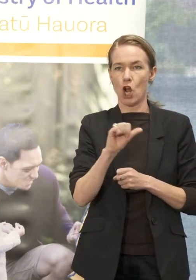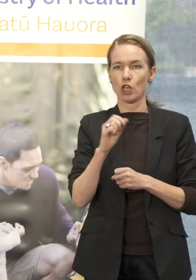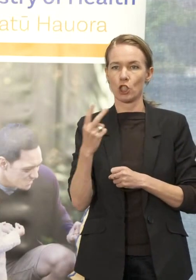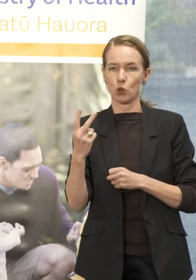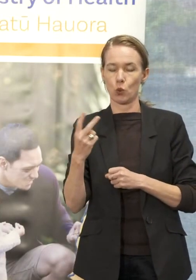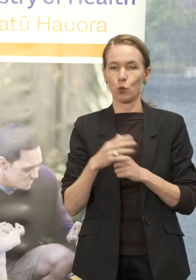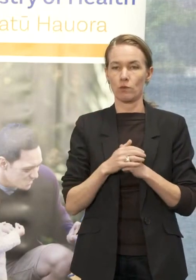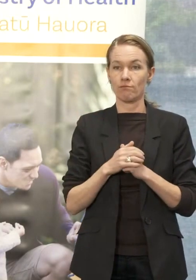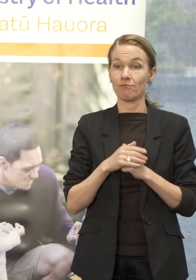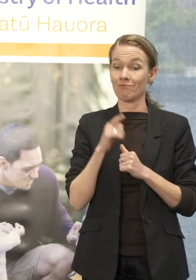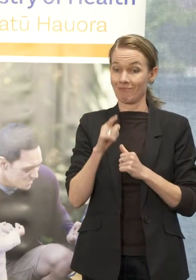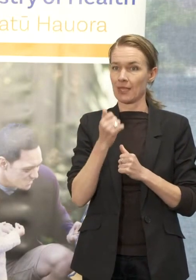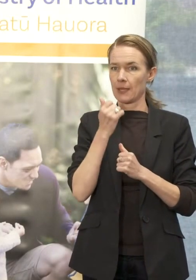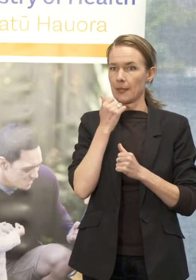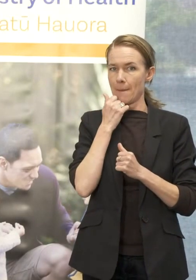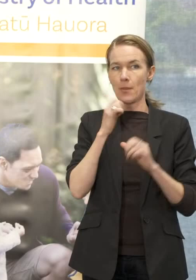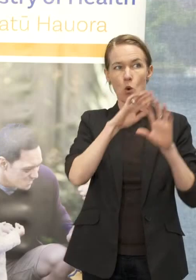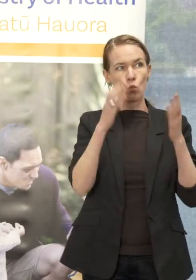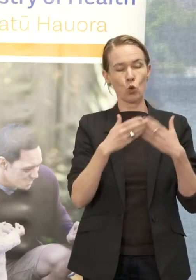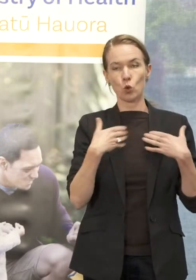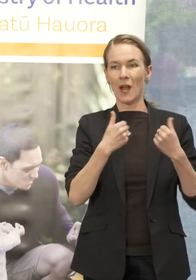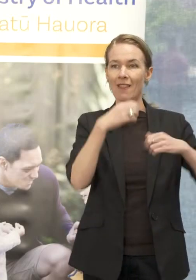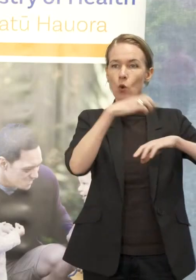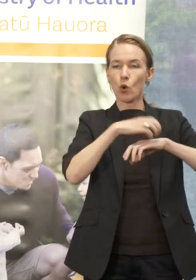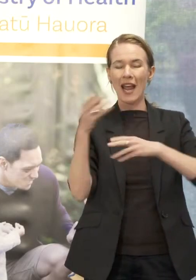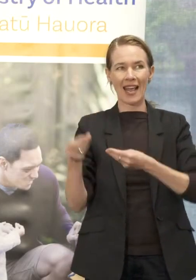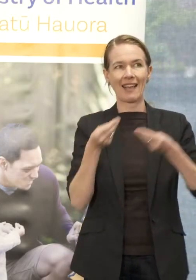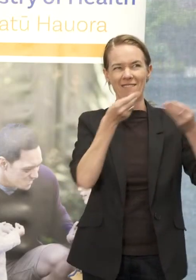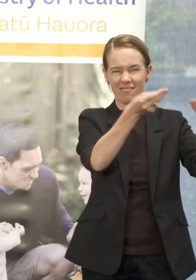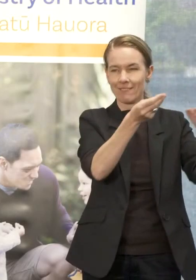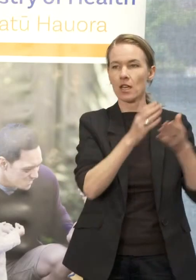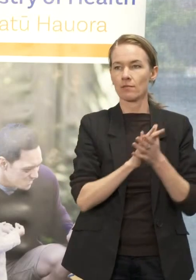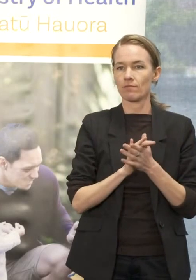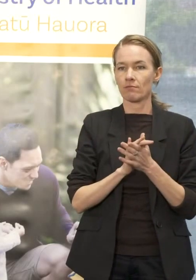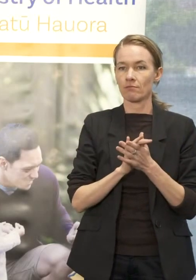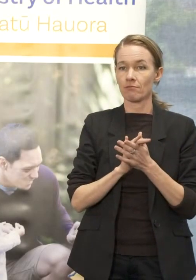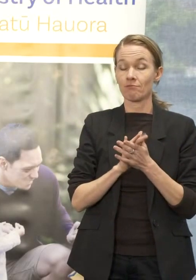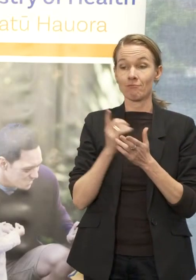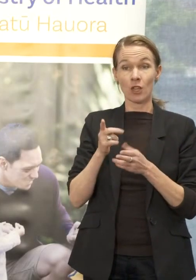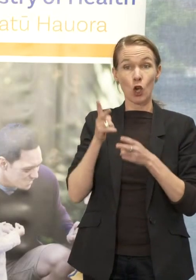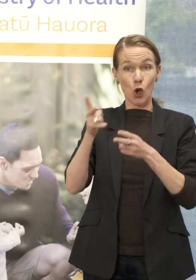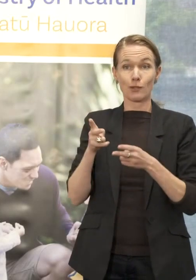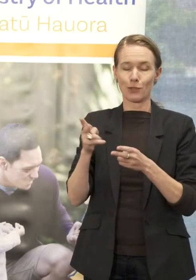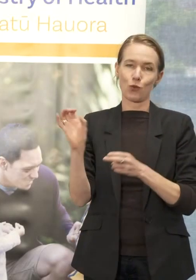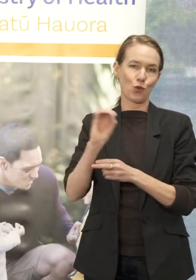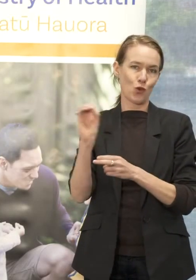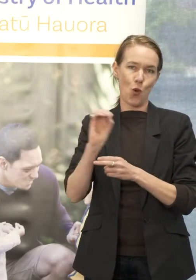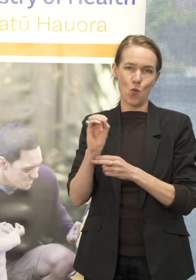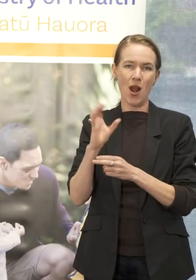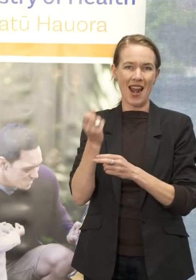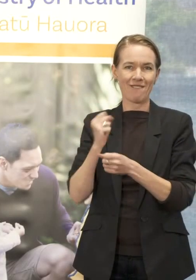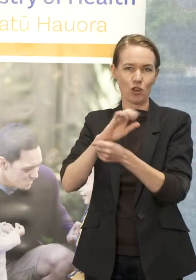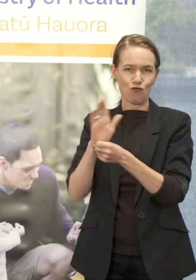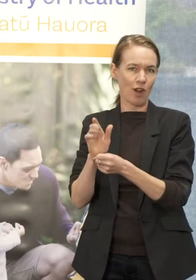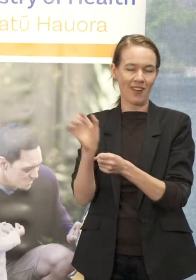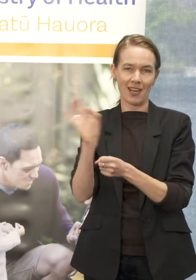1,492, which is the number we report to the World Health Organization. There is no one in hospital with COVID-19